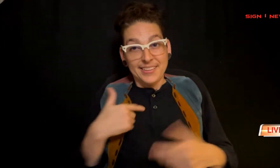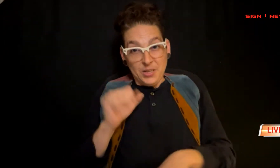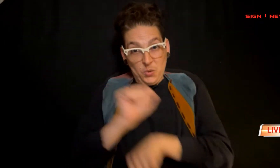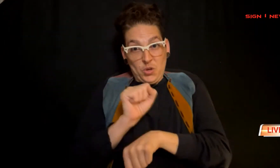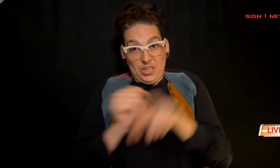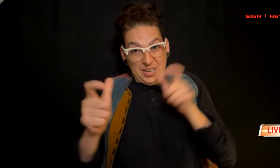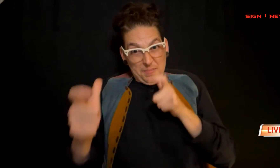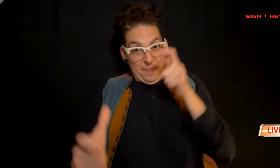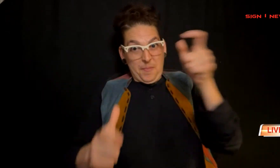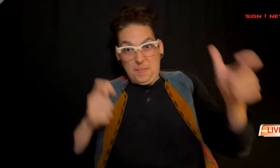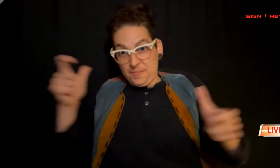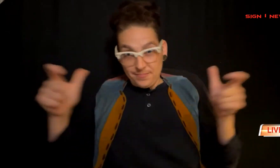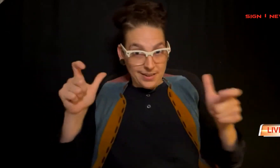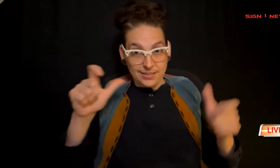from Sign1News